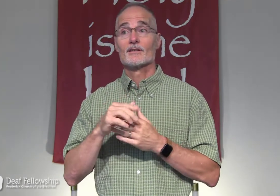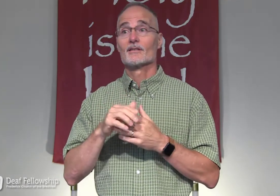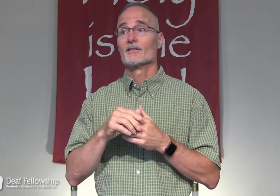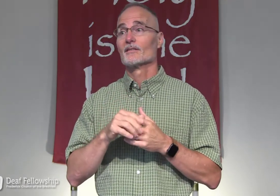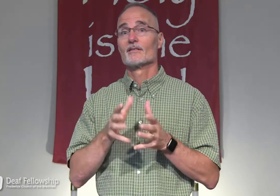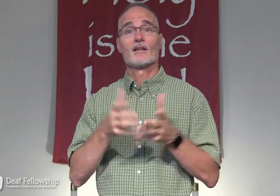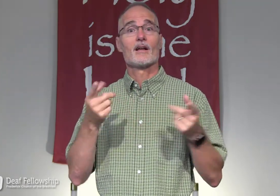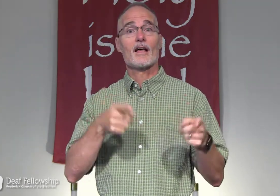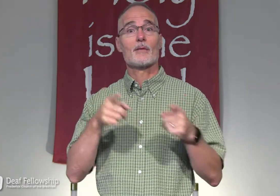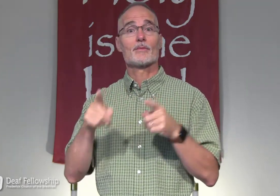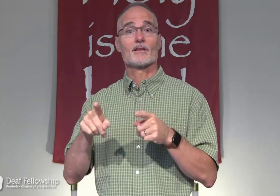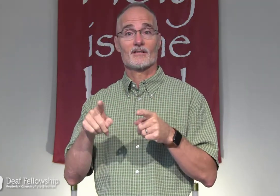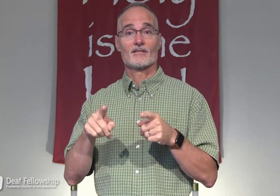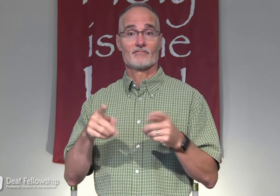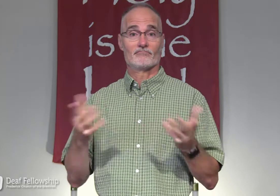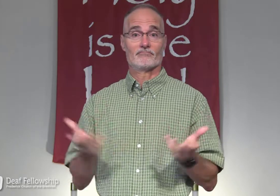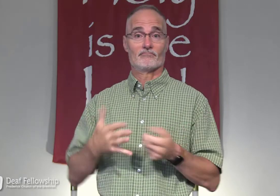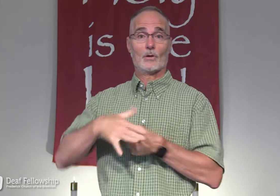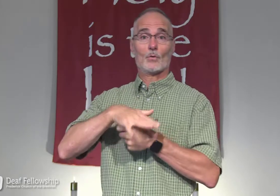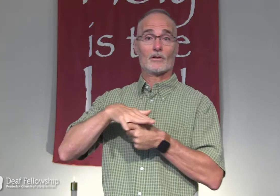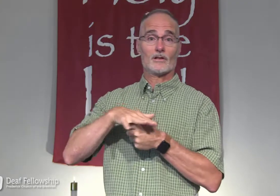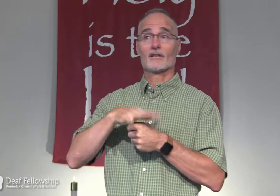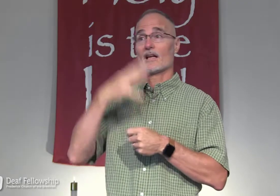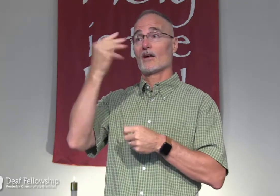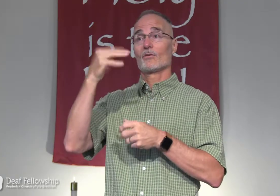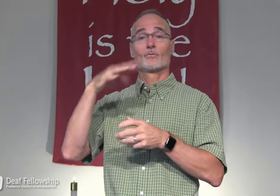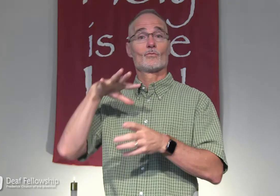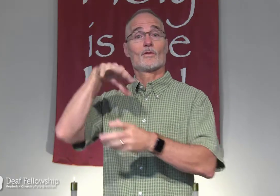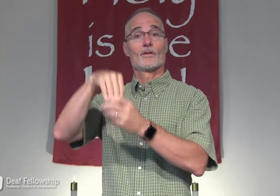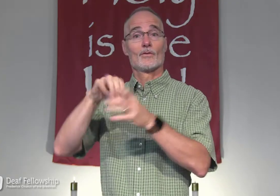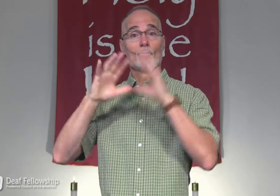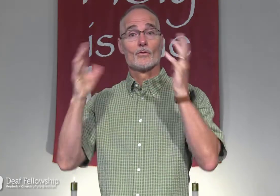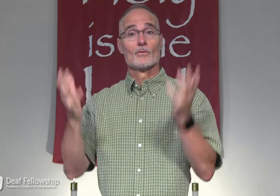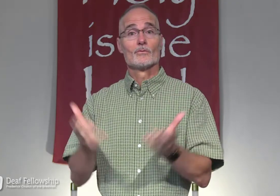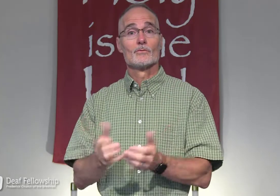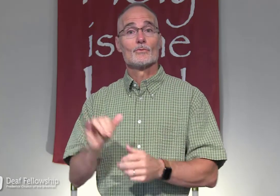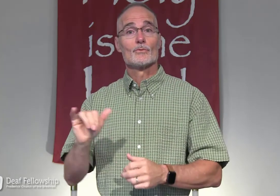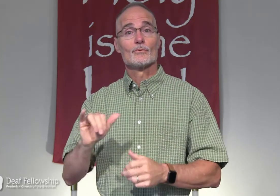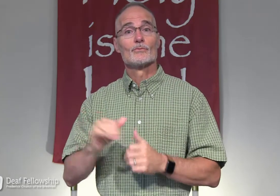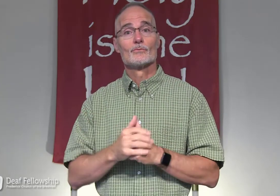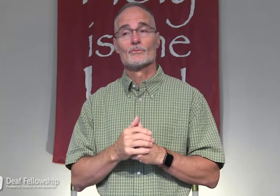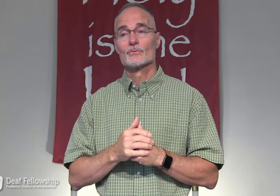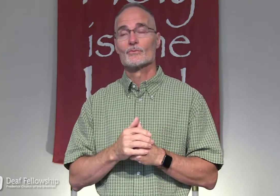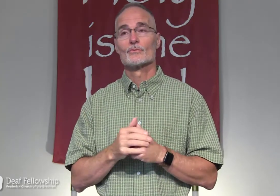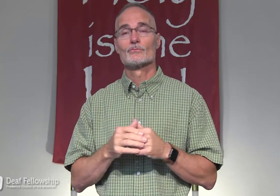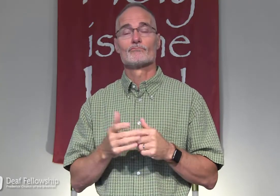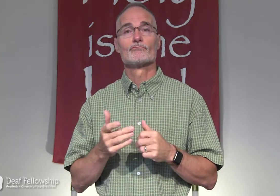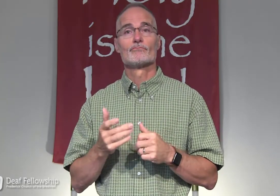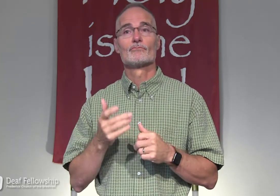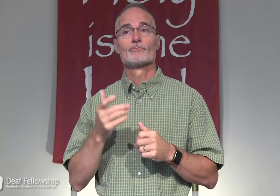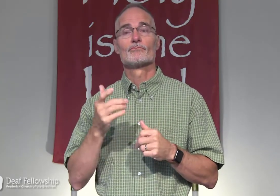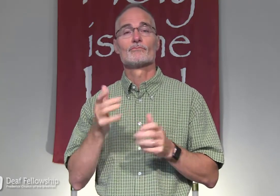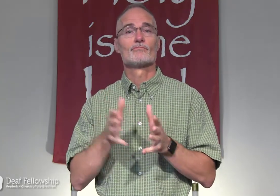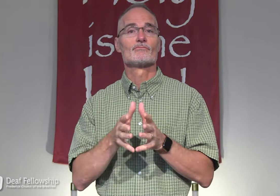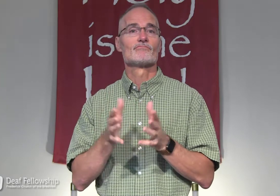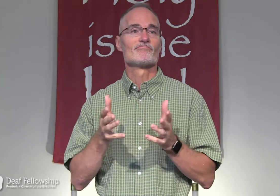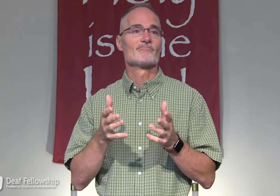It has been a busy week. A lot has been happening here locally and, of course, within the world too.